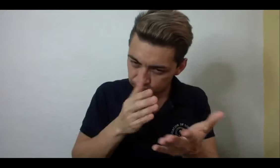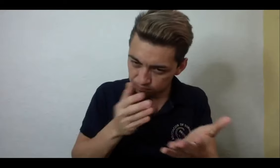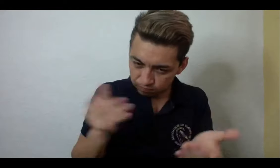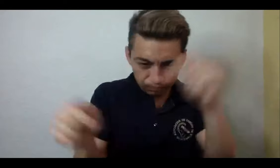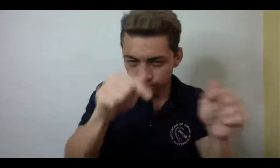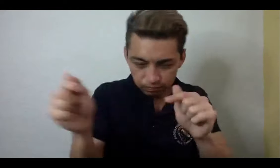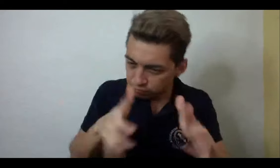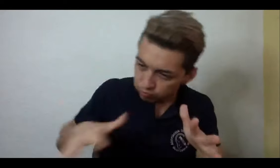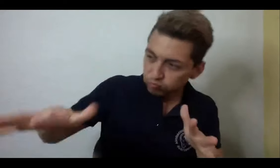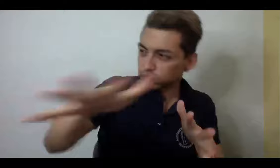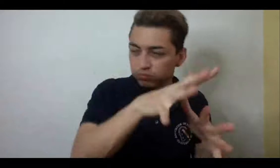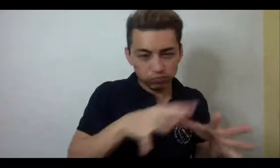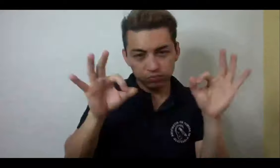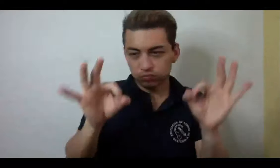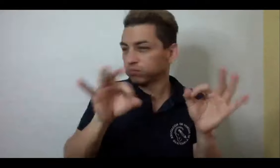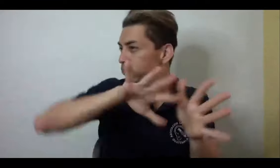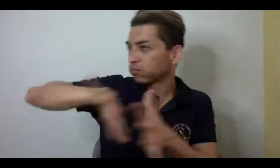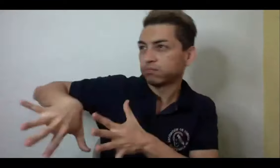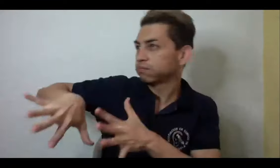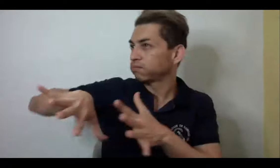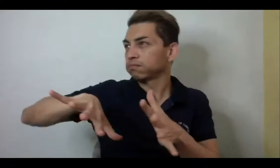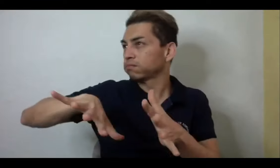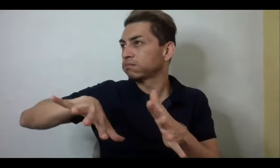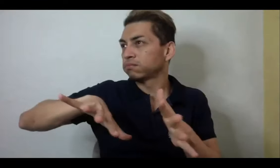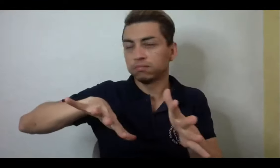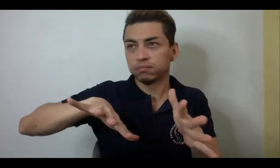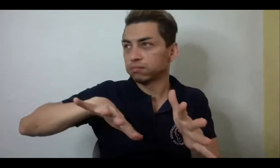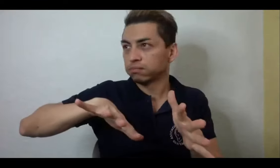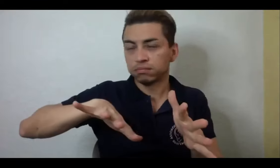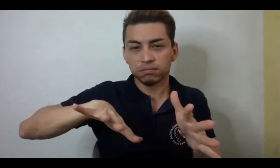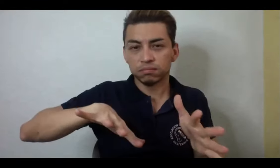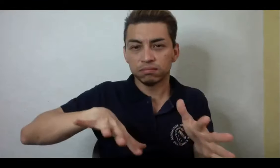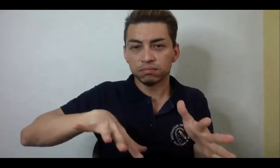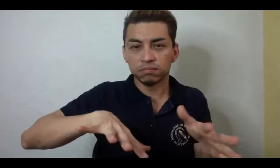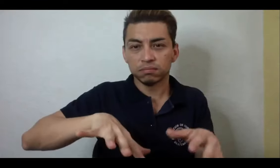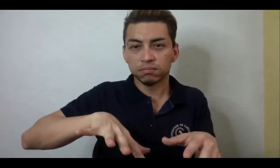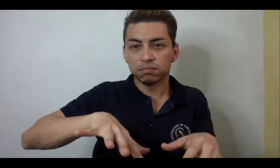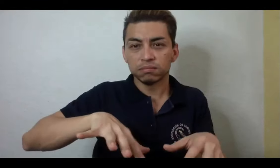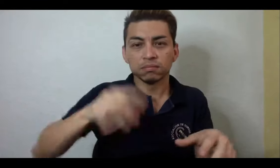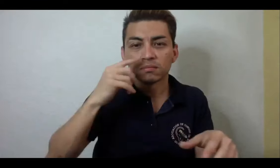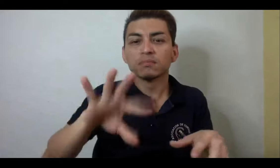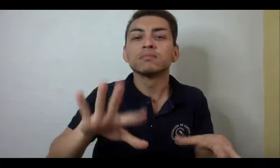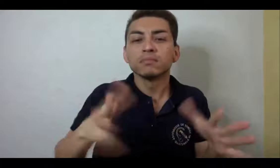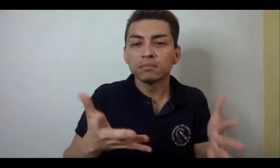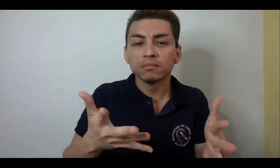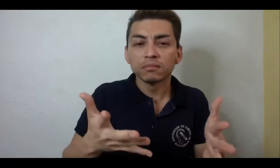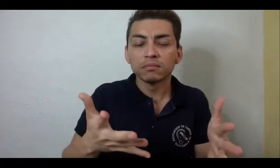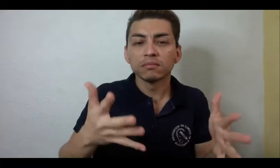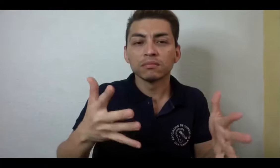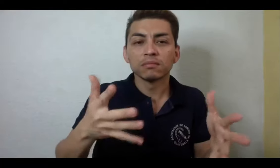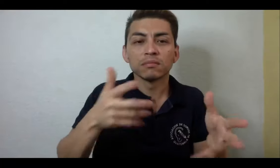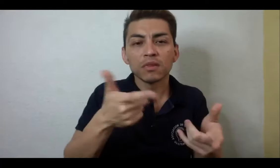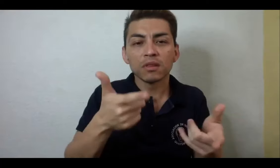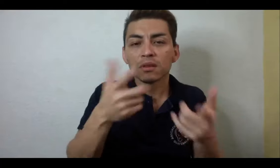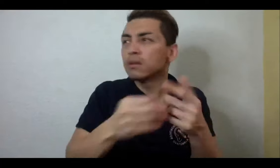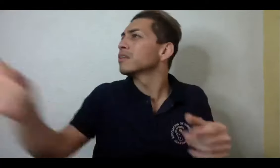who are excluded, whether due to disability, to gender, to age, location, poverty, ethnicity,